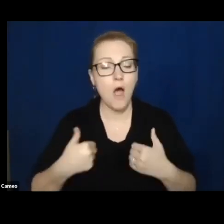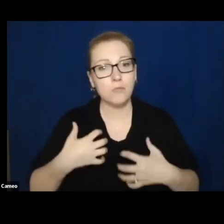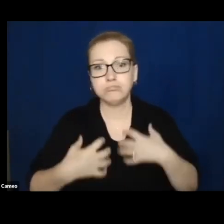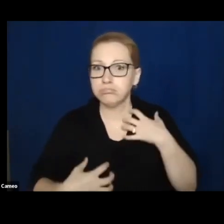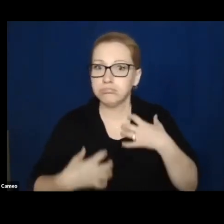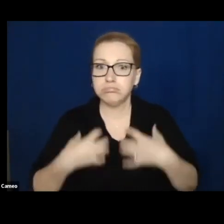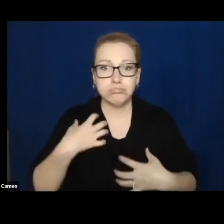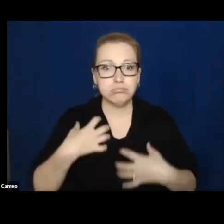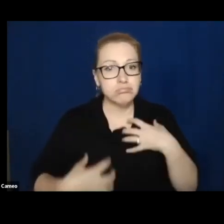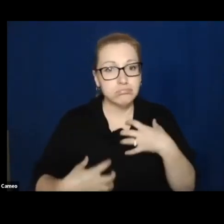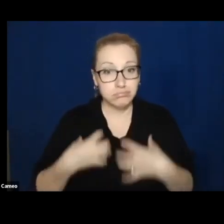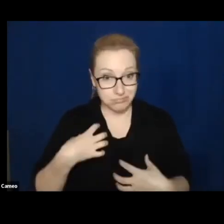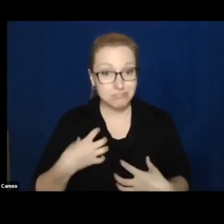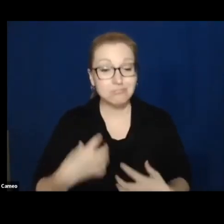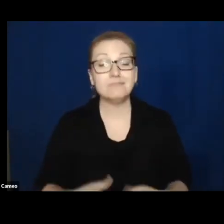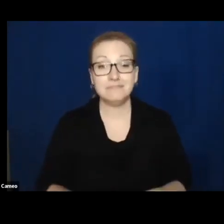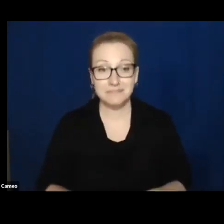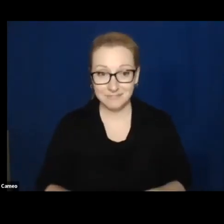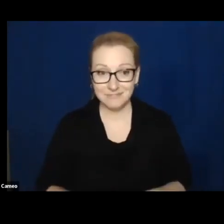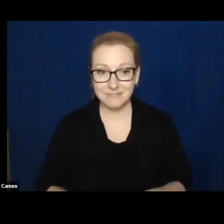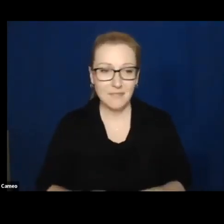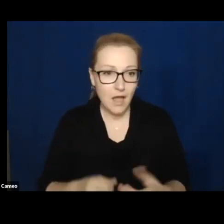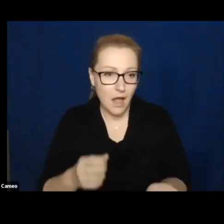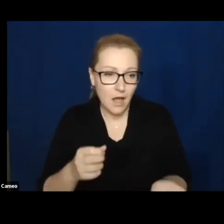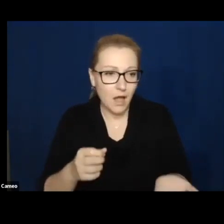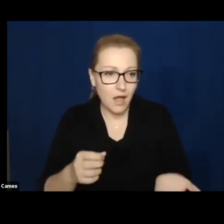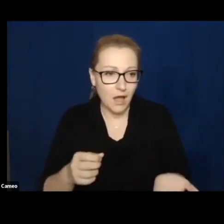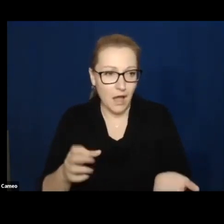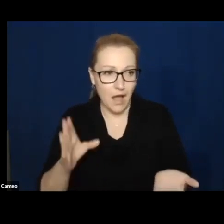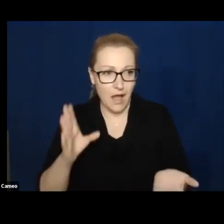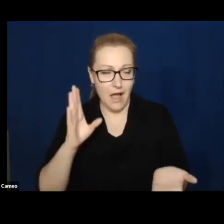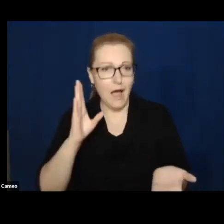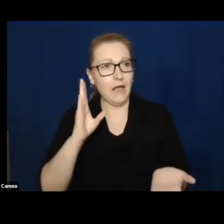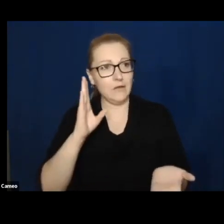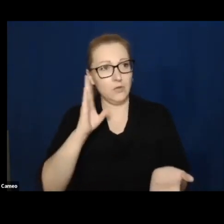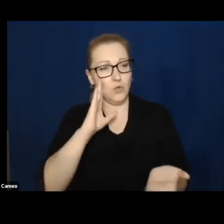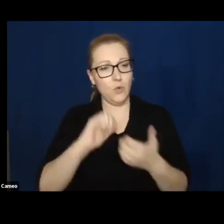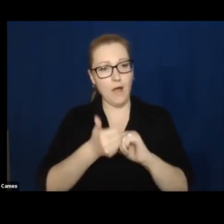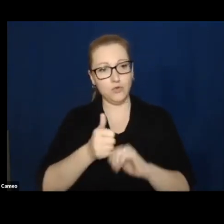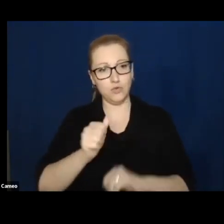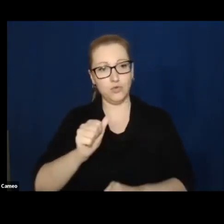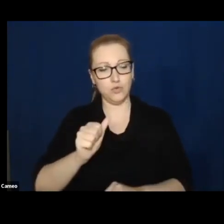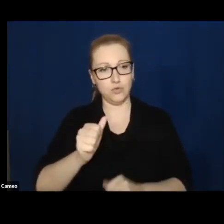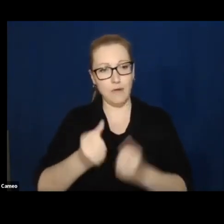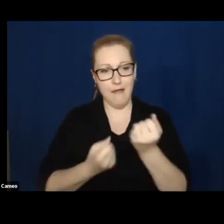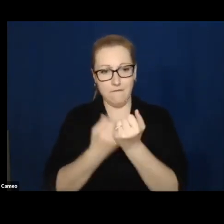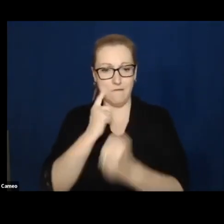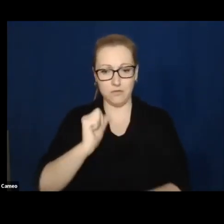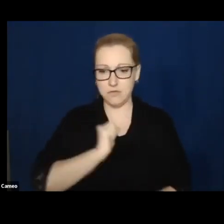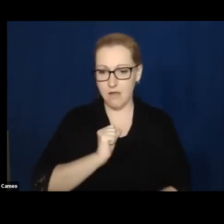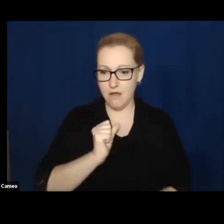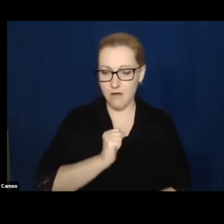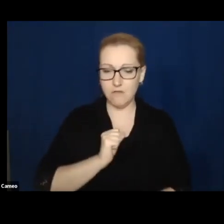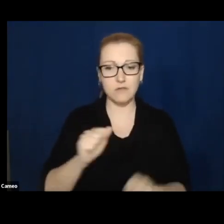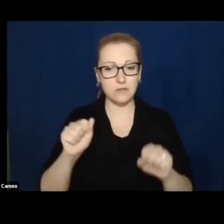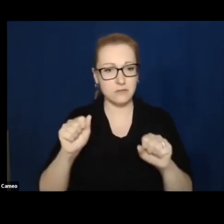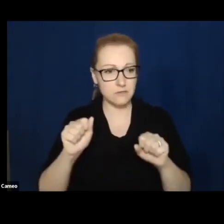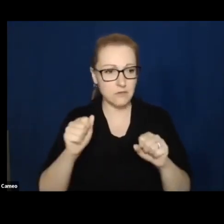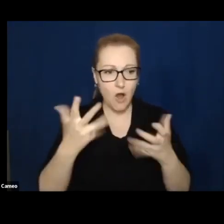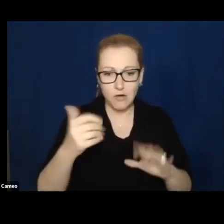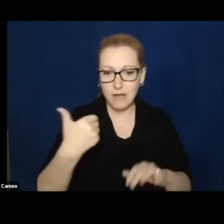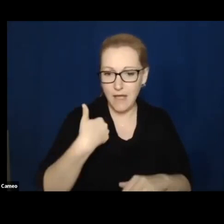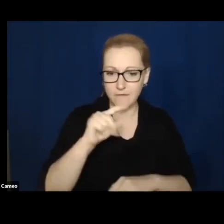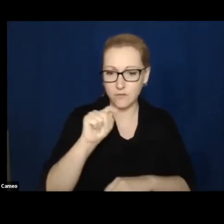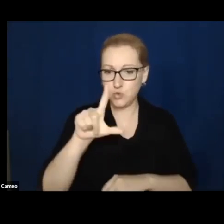long run? I knew I already knew how to be assertive. I knew how to deal with my hearing loss with my own tools. I was